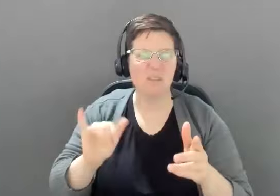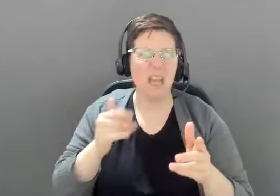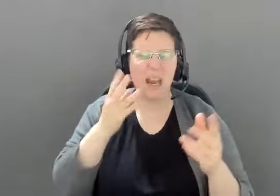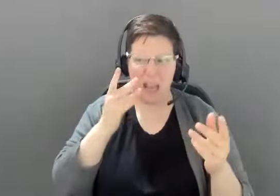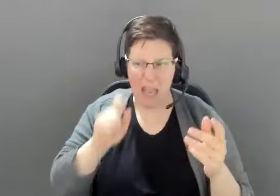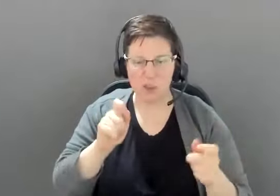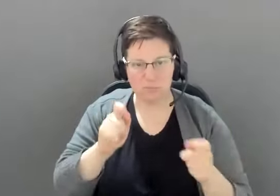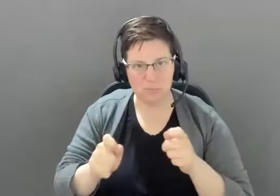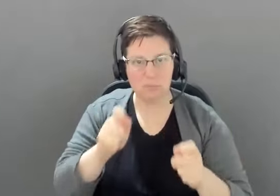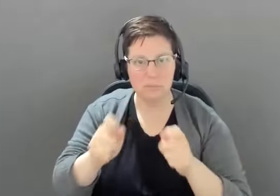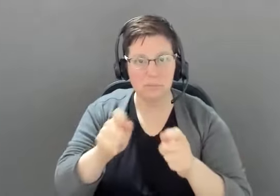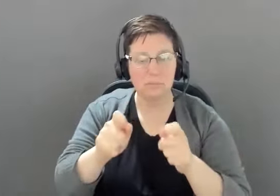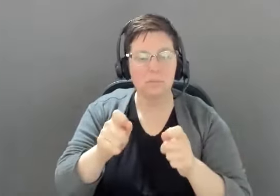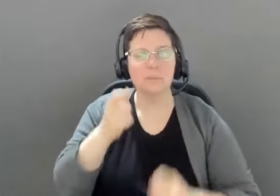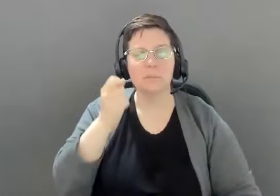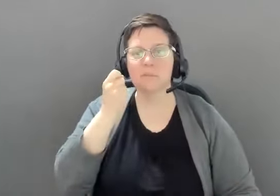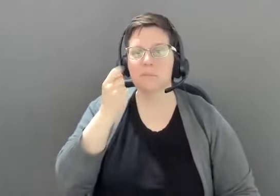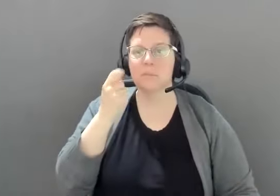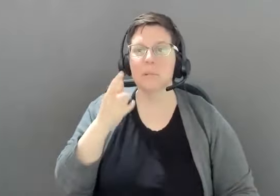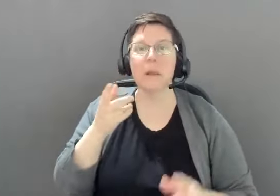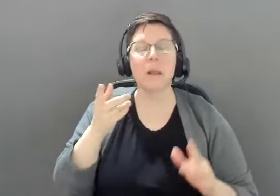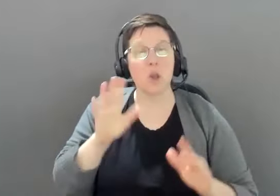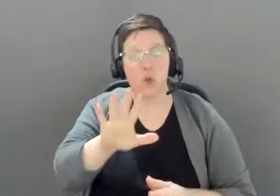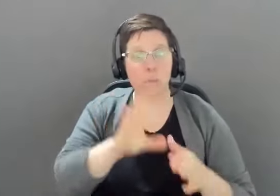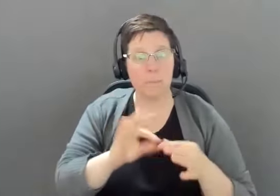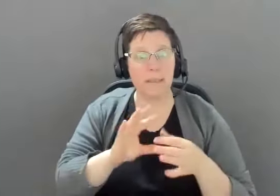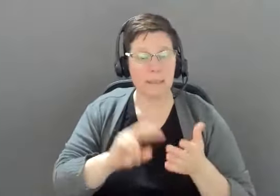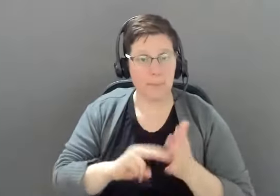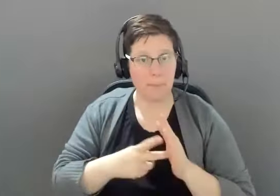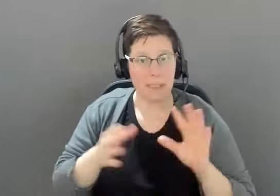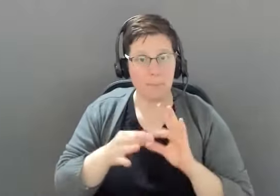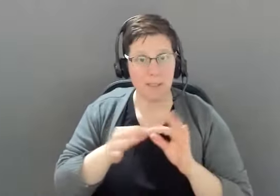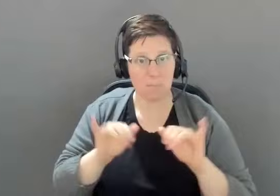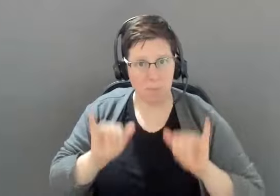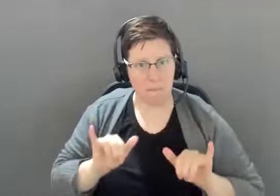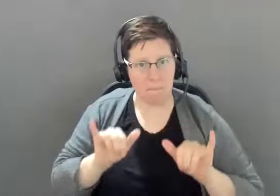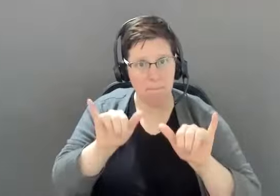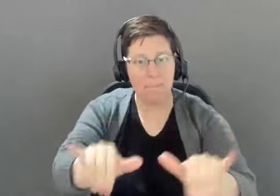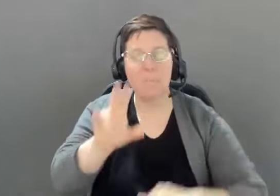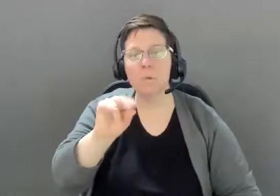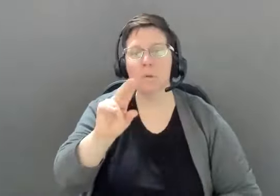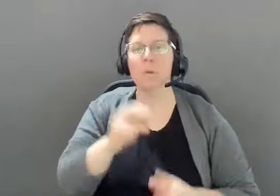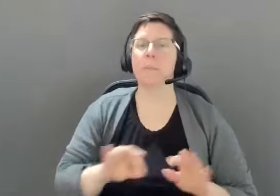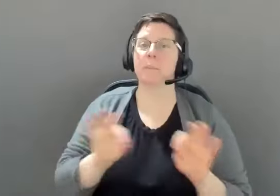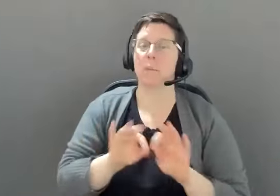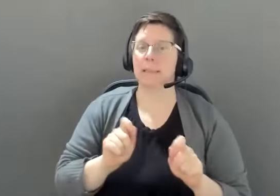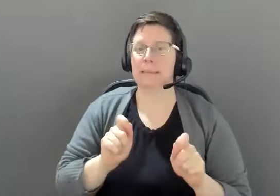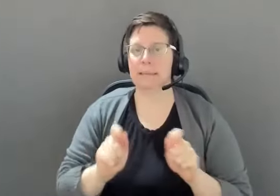your message should be obviously ever evolving, but it's important to formalize the message, stick with it as much as